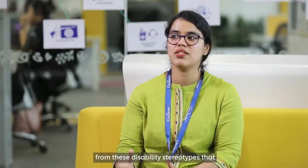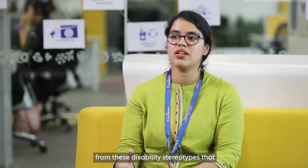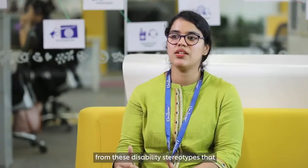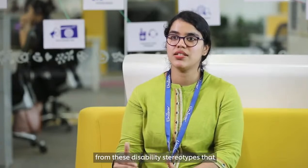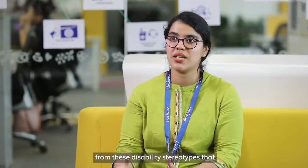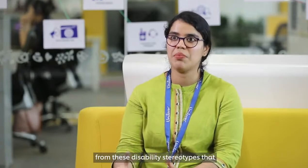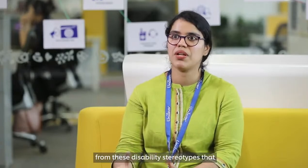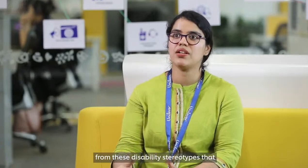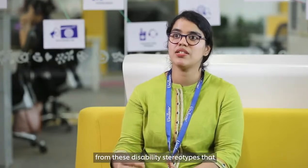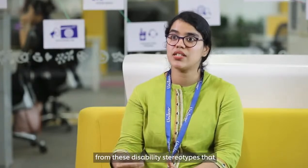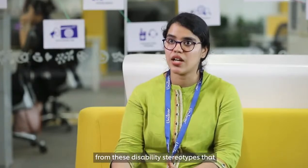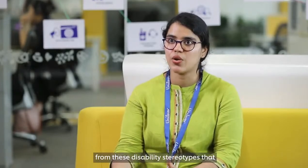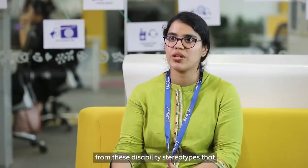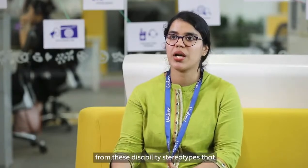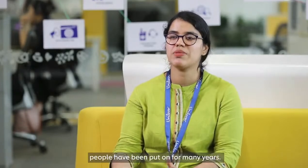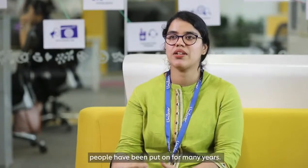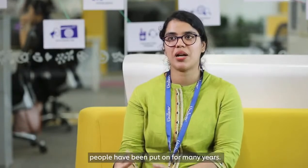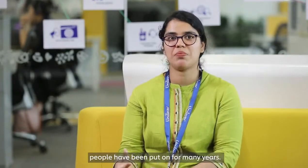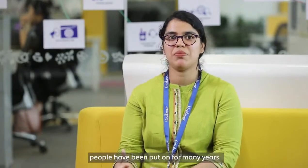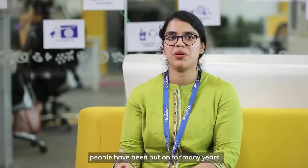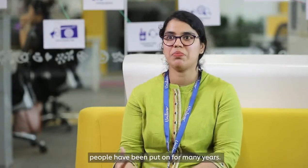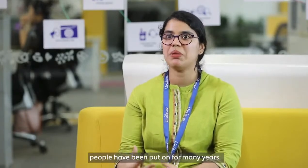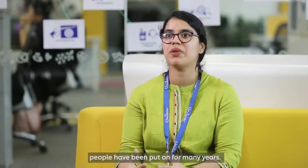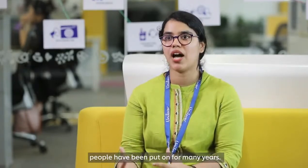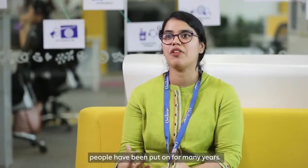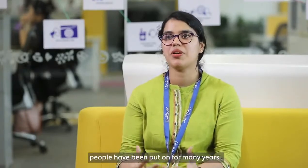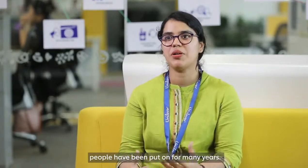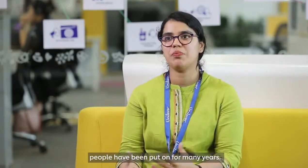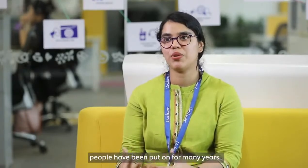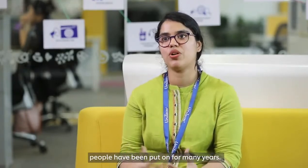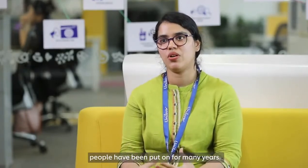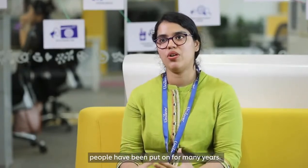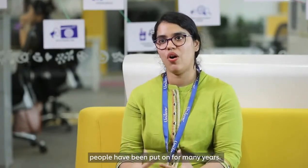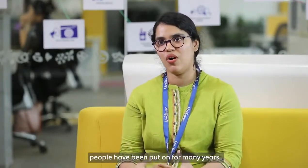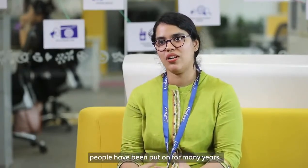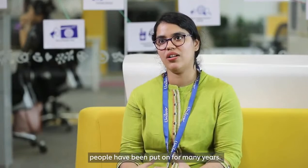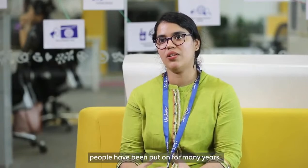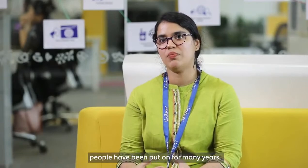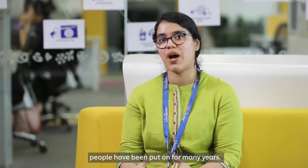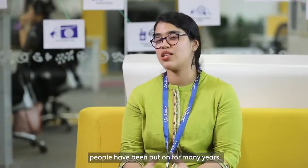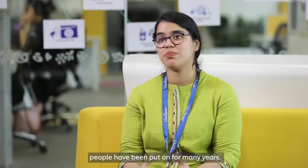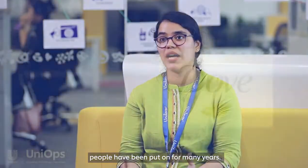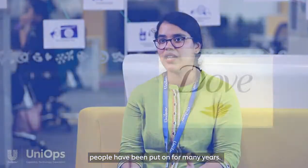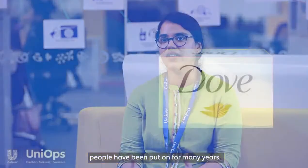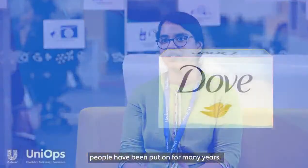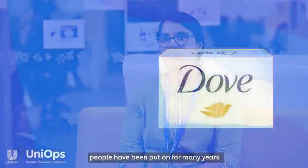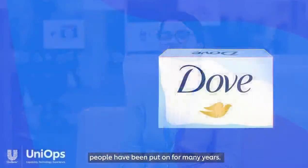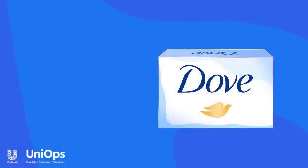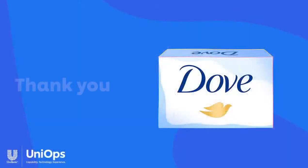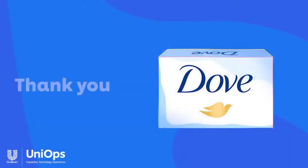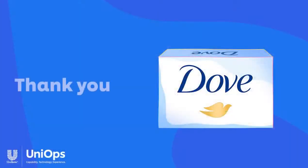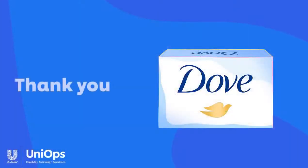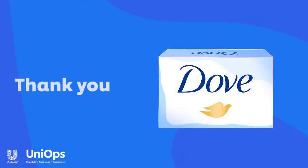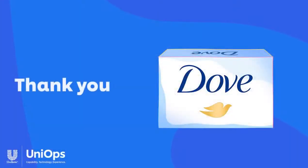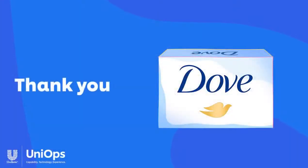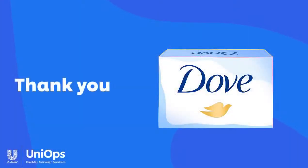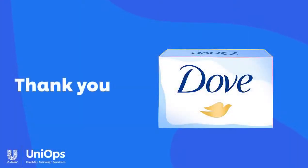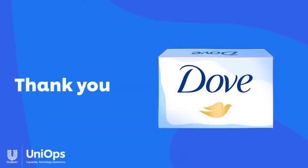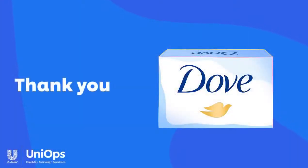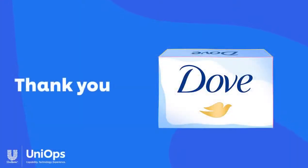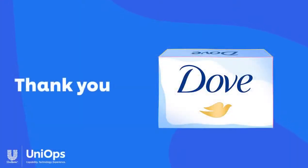from this disability stereotypes that people have put on past many years.